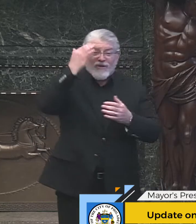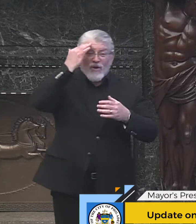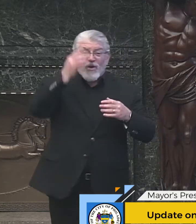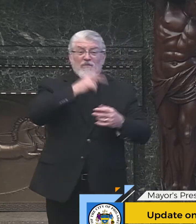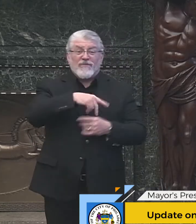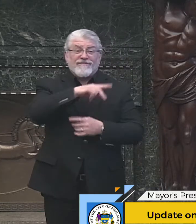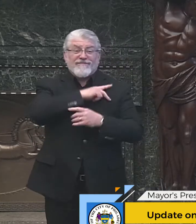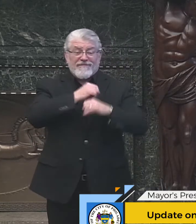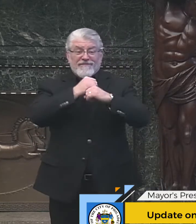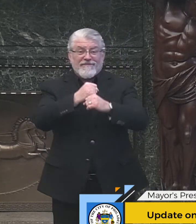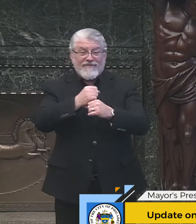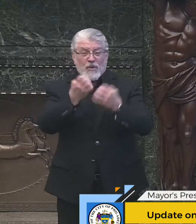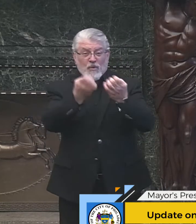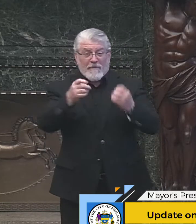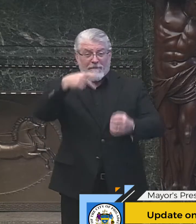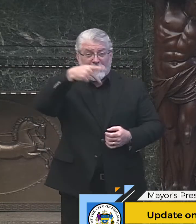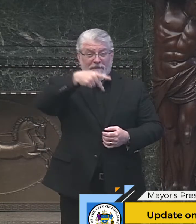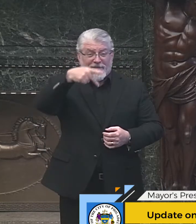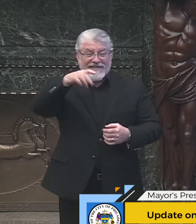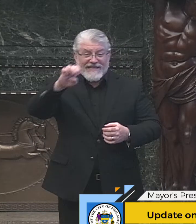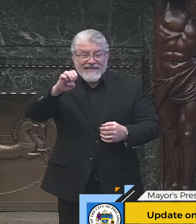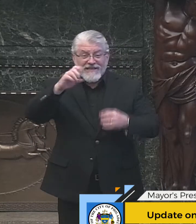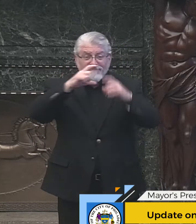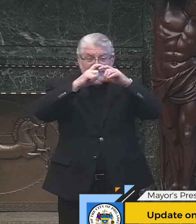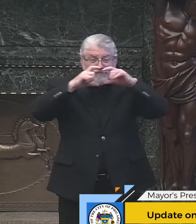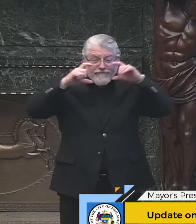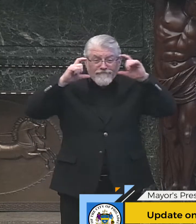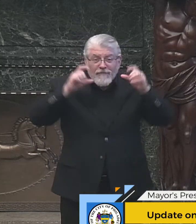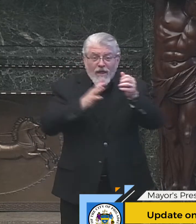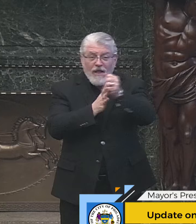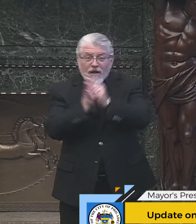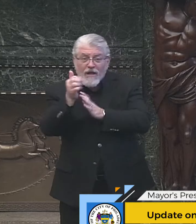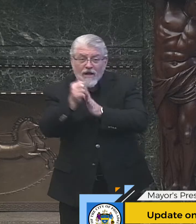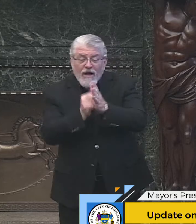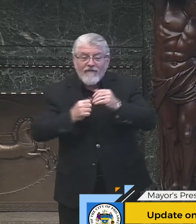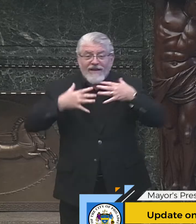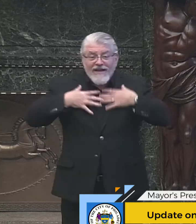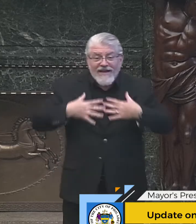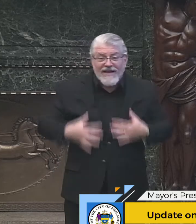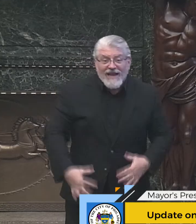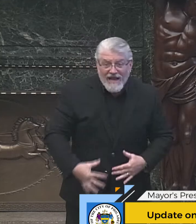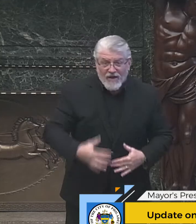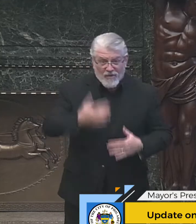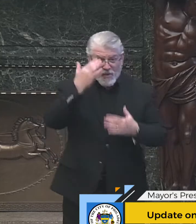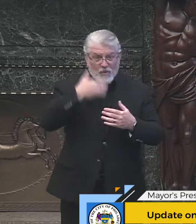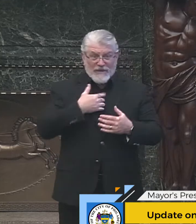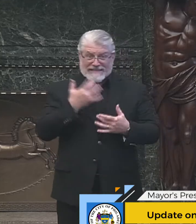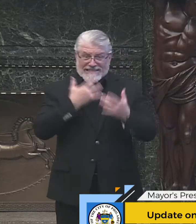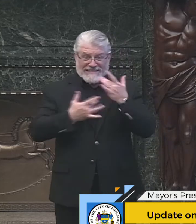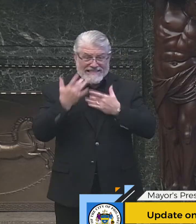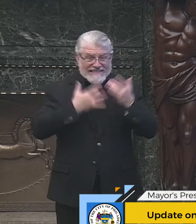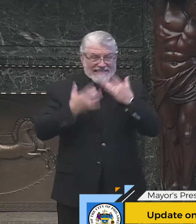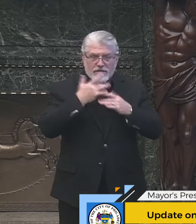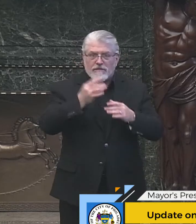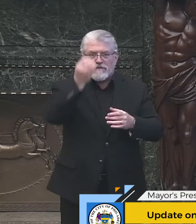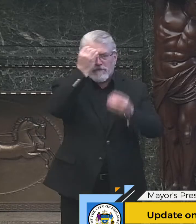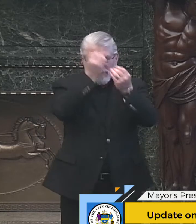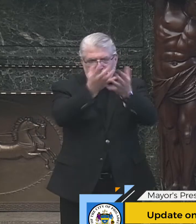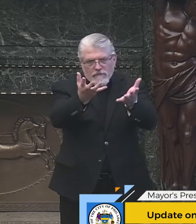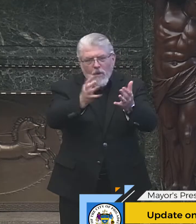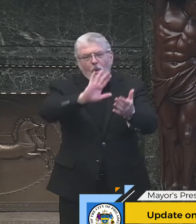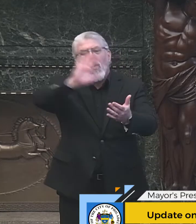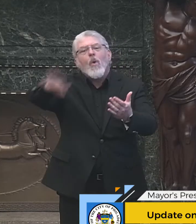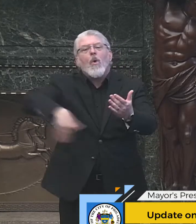shields, the gowns that healthcare workers use to protect themselves and protect patients when they're in the process of patient